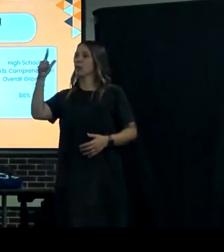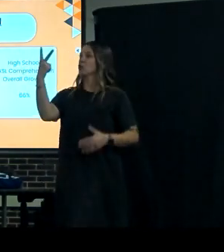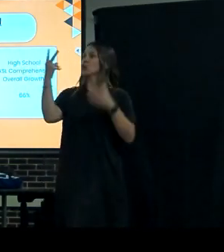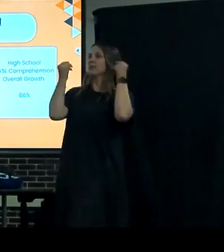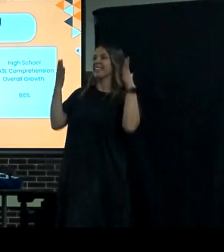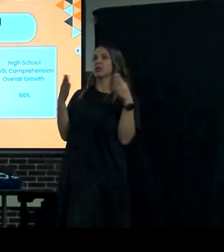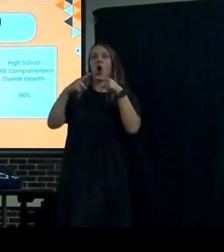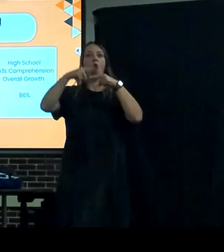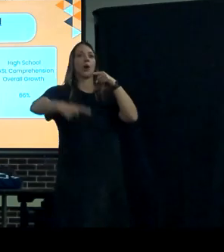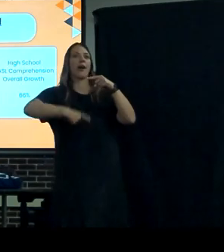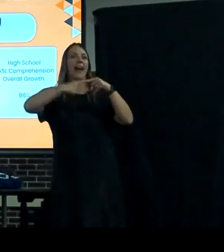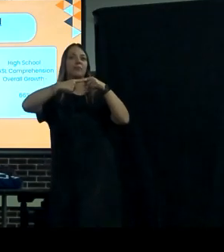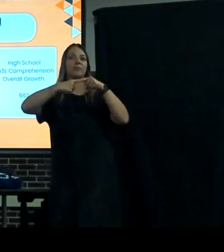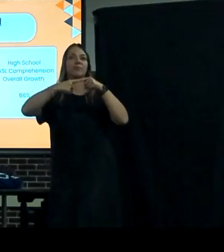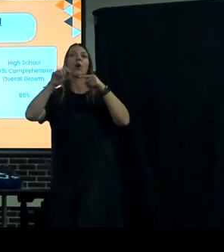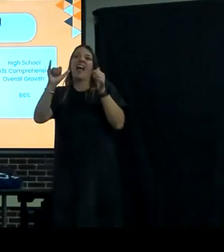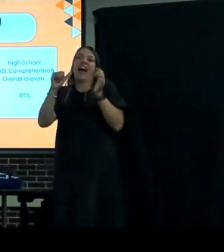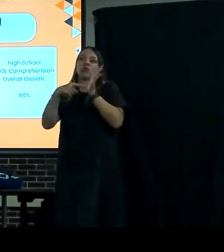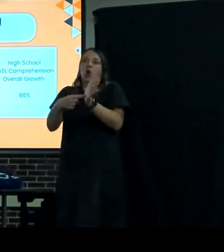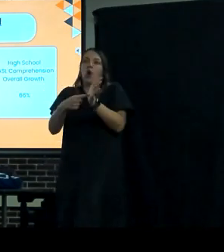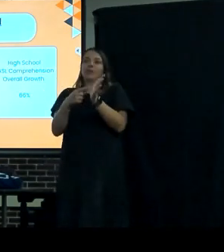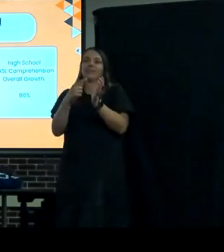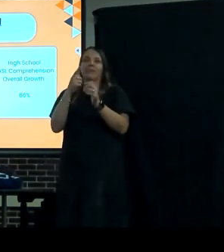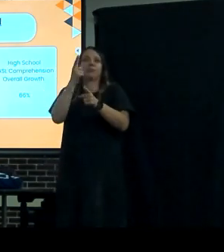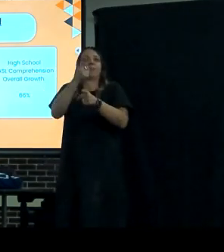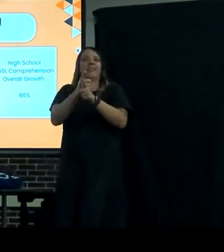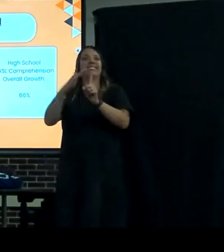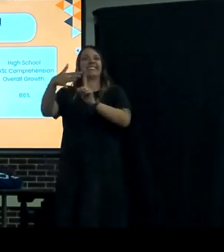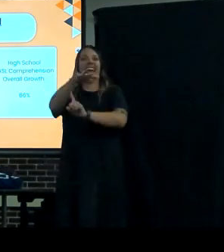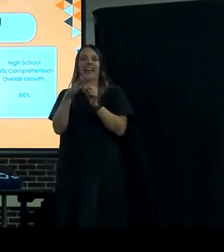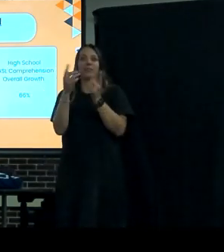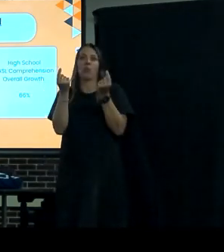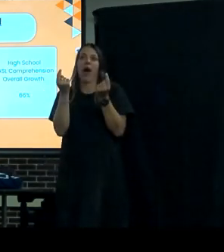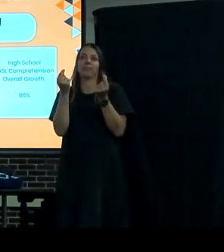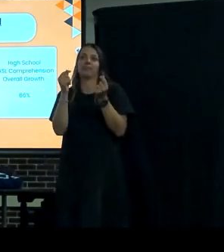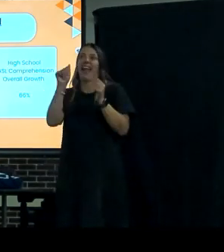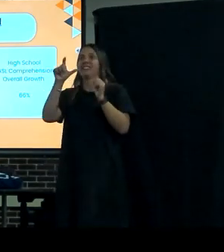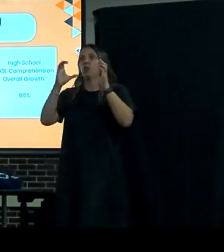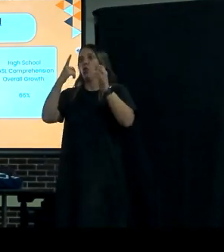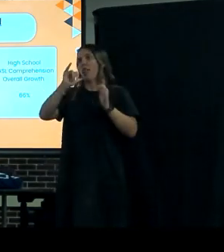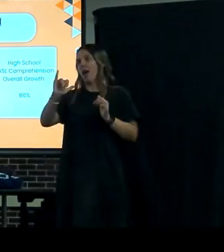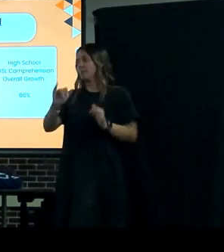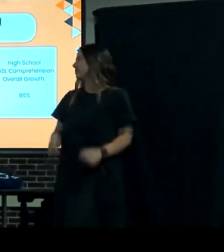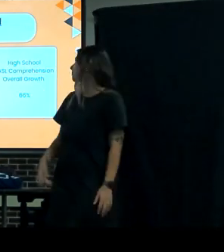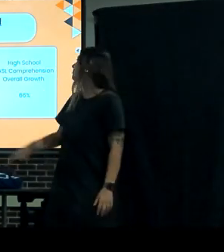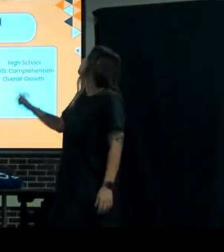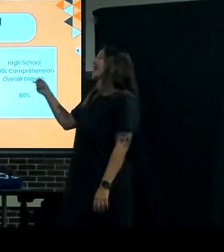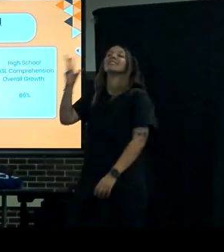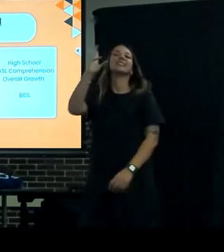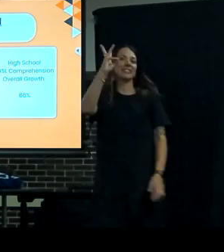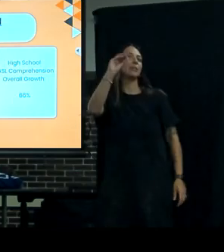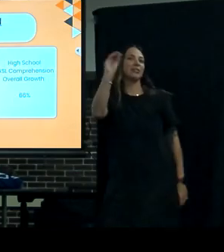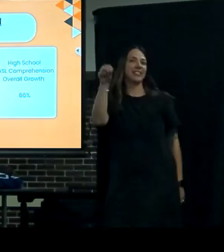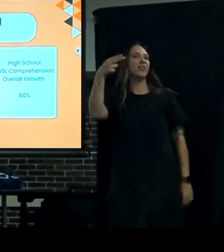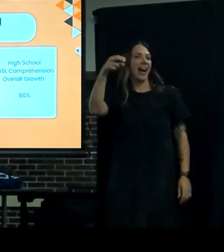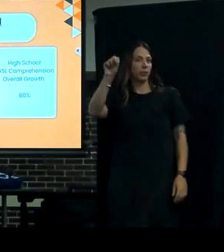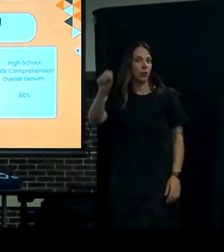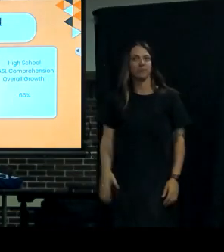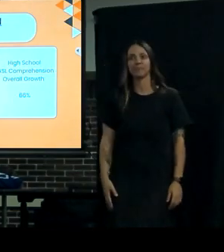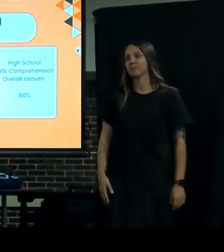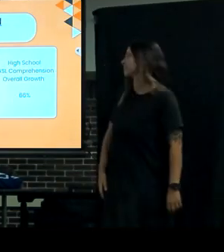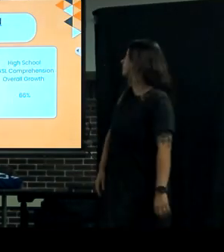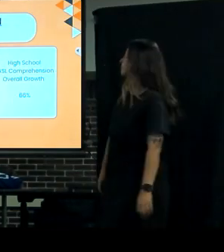school. And again, that's the ideal because we have 2 teachers year round, and that shows the proper setting and proper tools